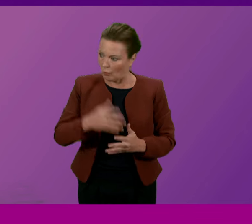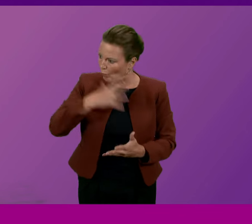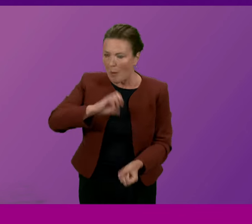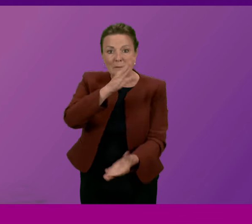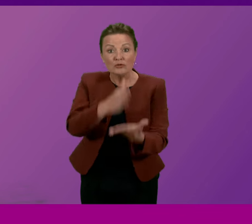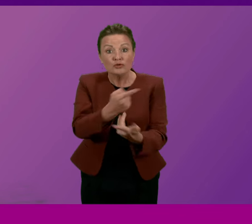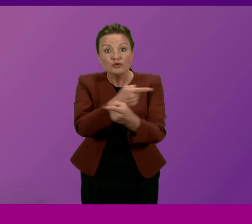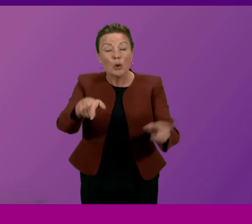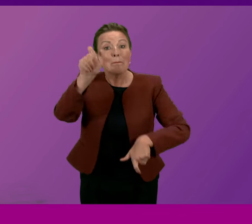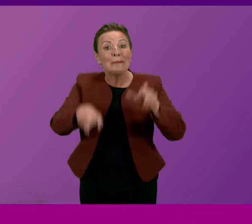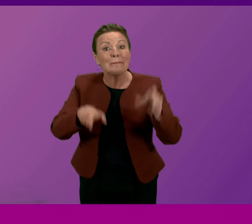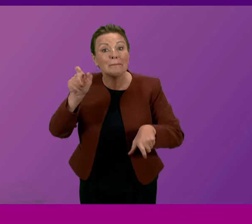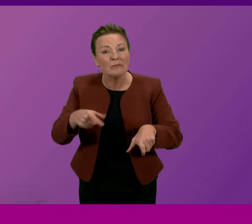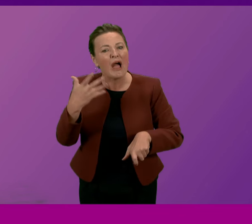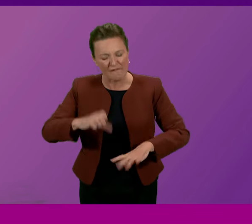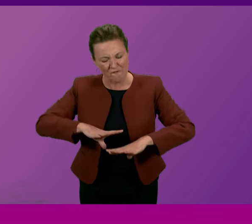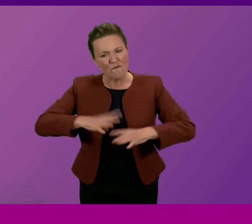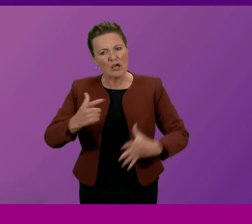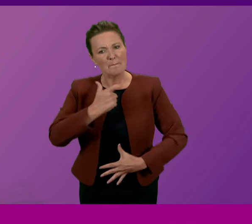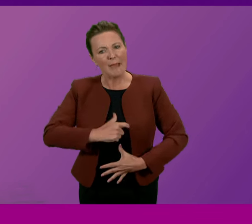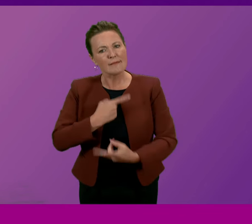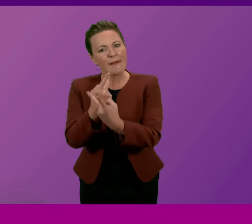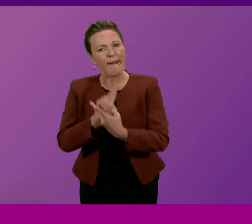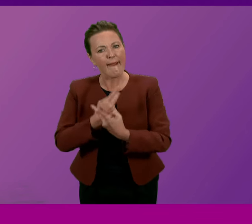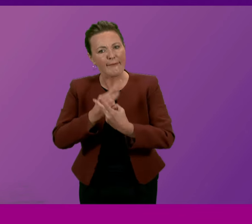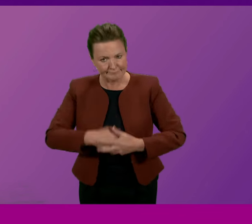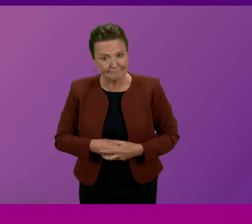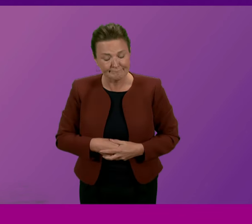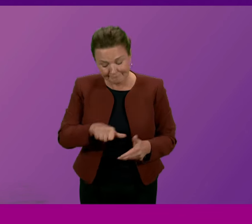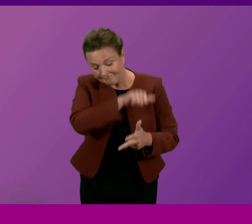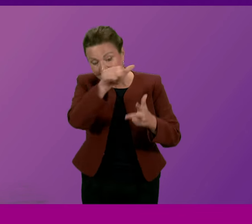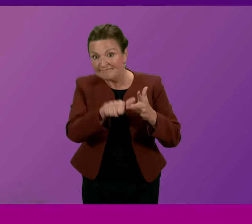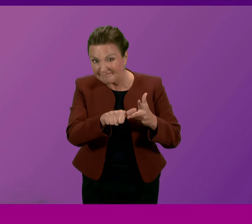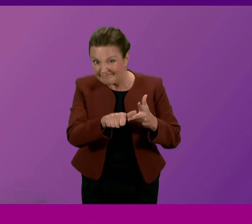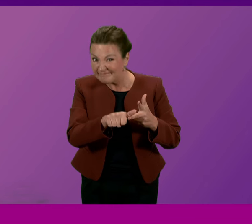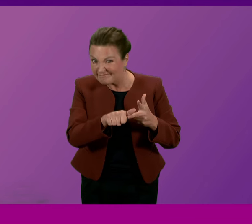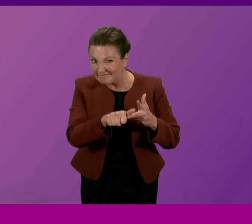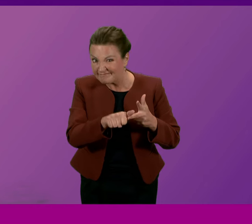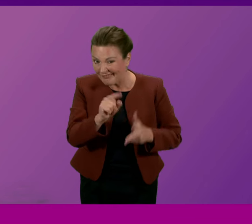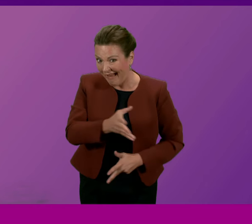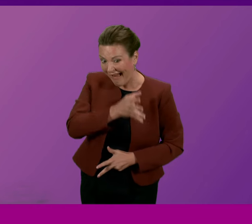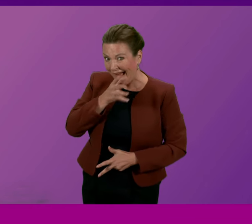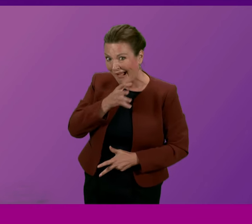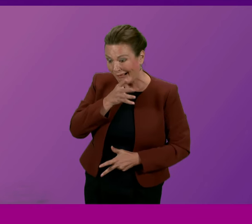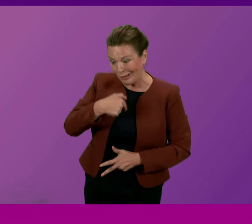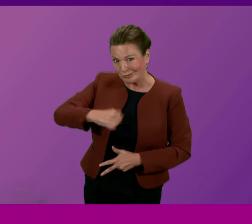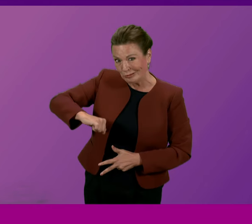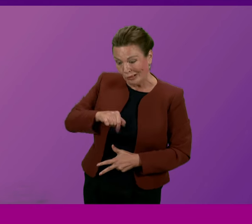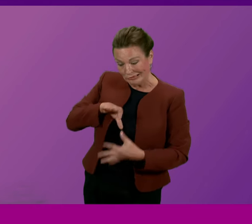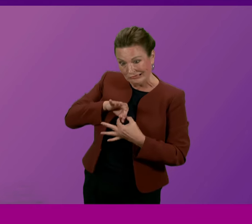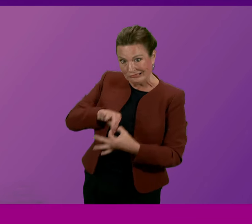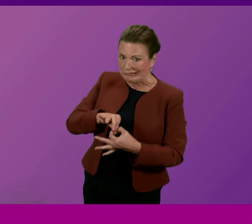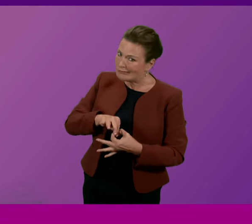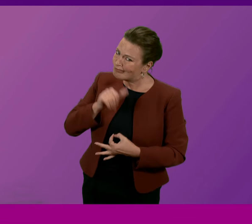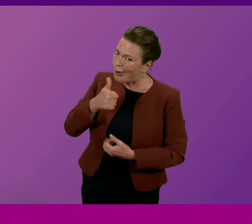people by providing free personal care, tackling the country's unhealthy relationship with alcohol through minimum unit